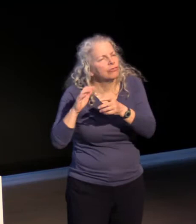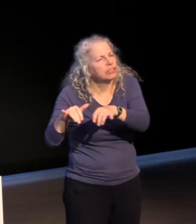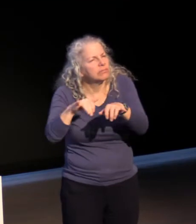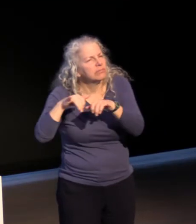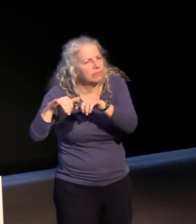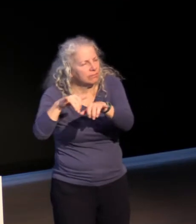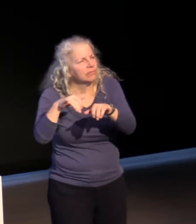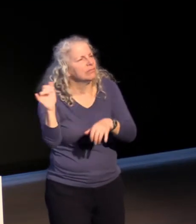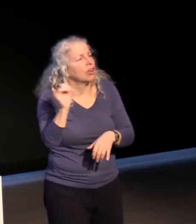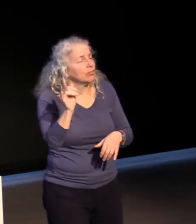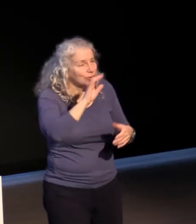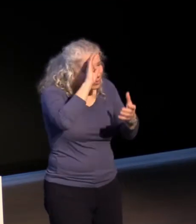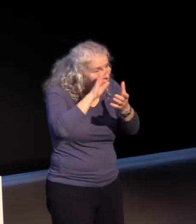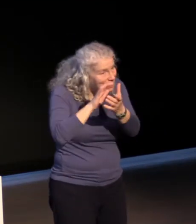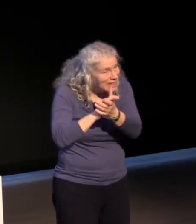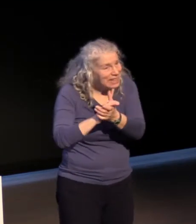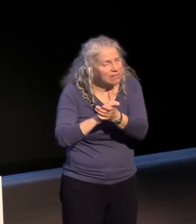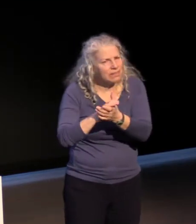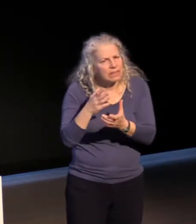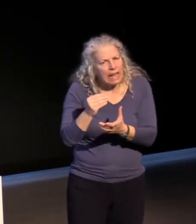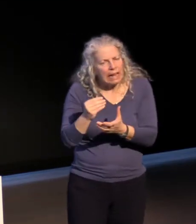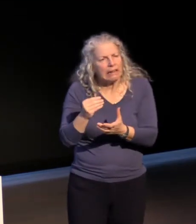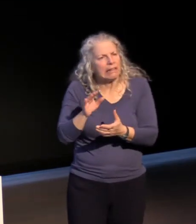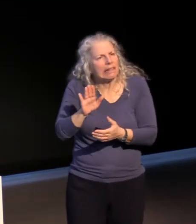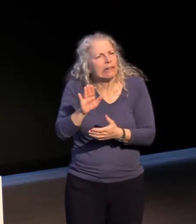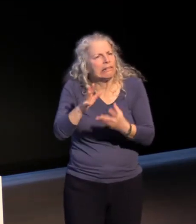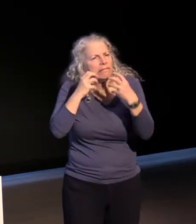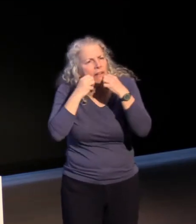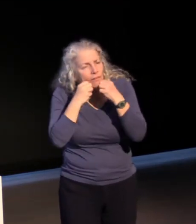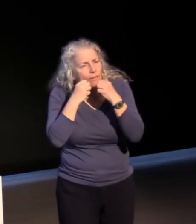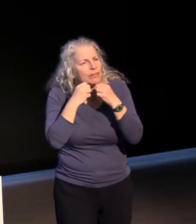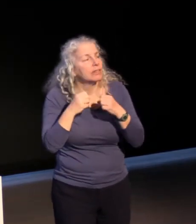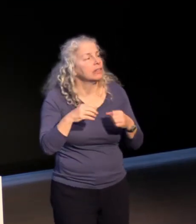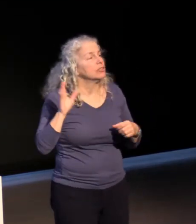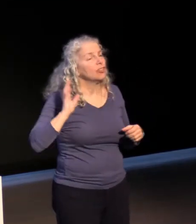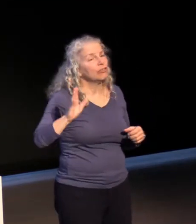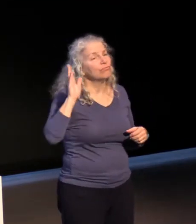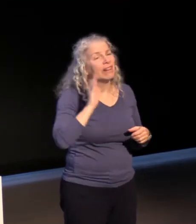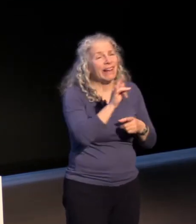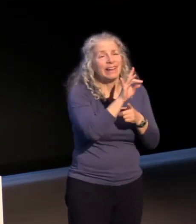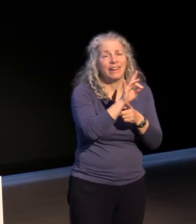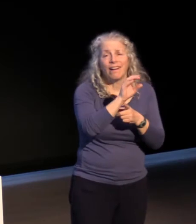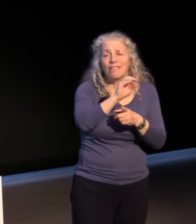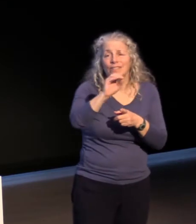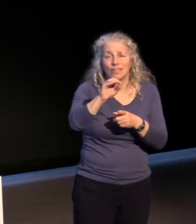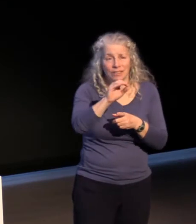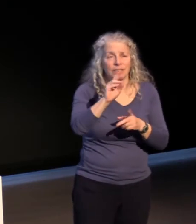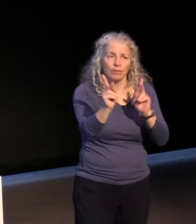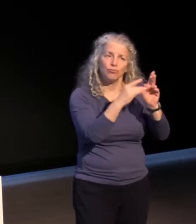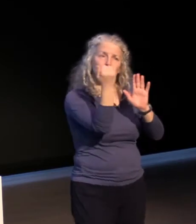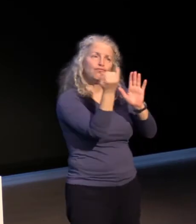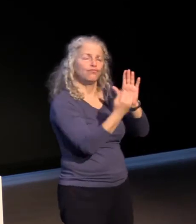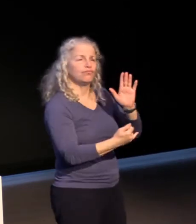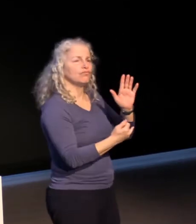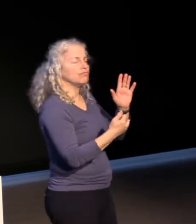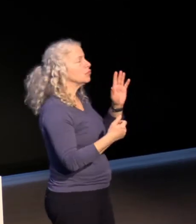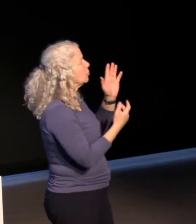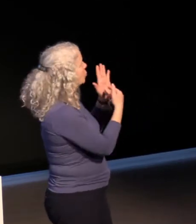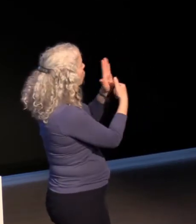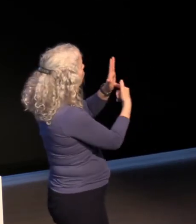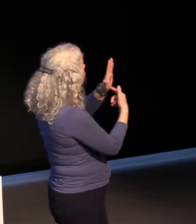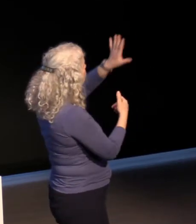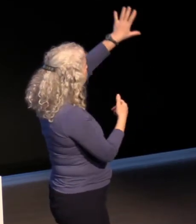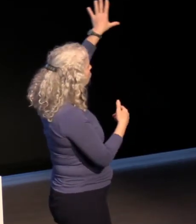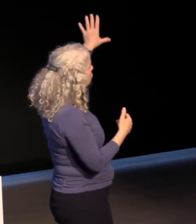similar beliefs and concerns. It's the product of a 19th century method to illustrate biological variants, anthropology.